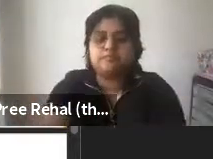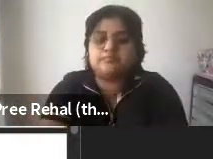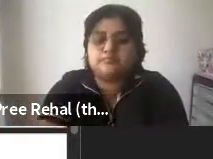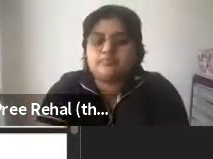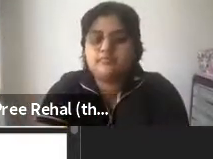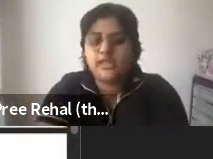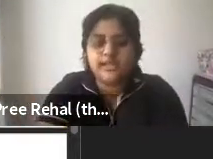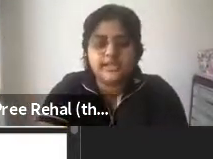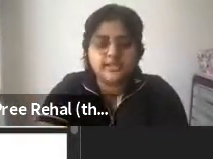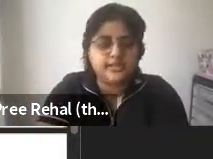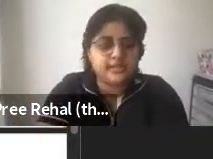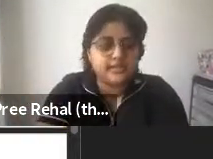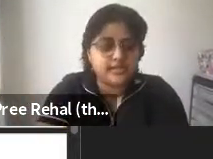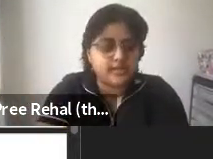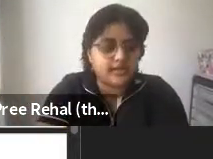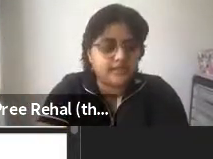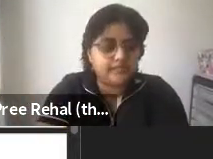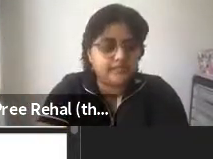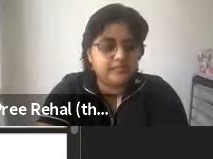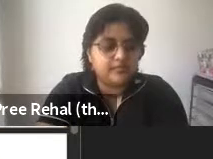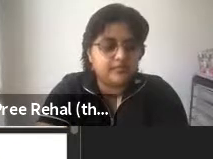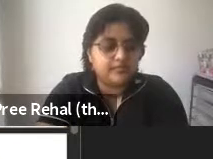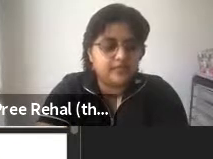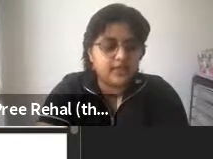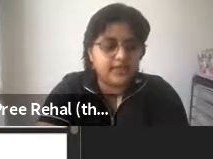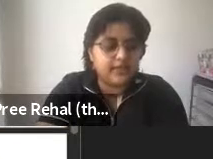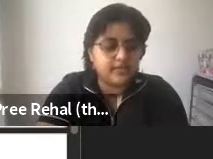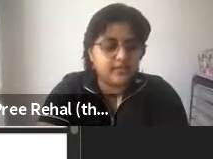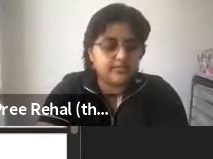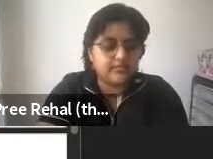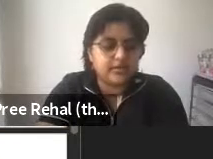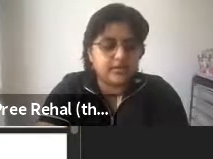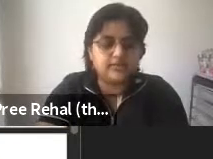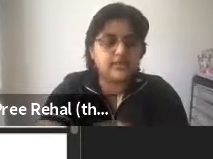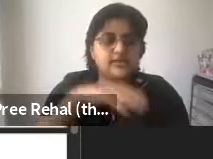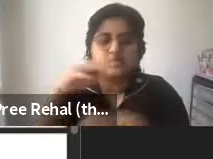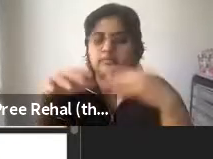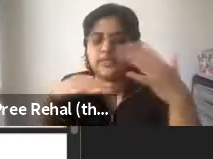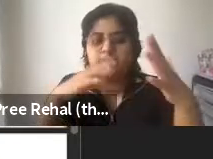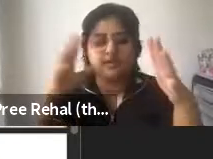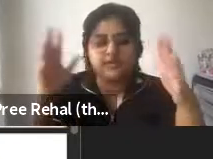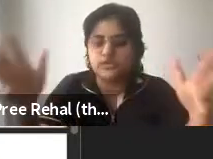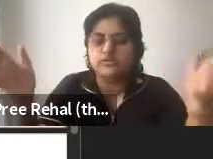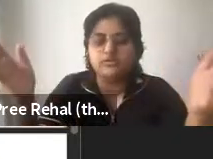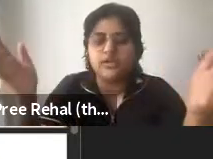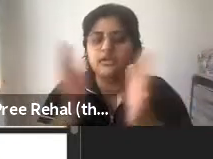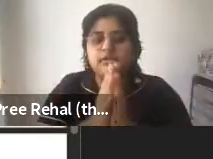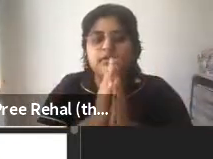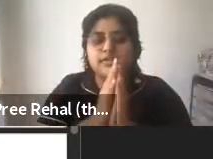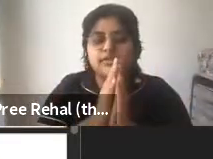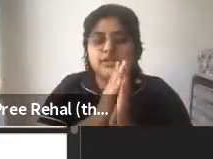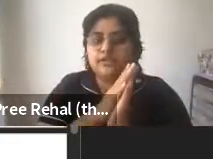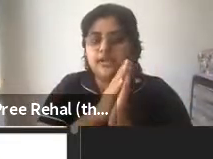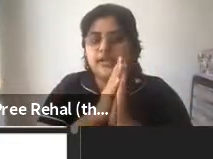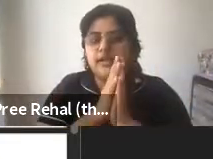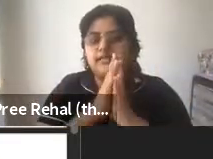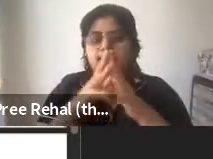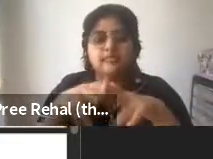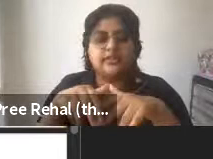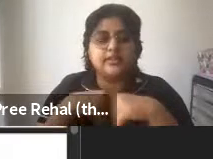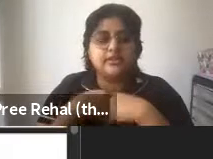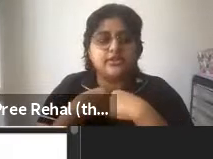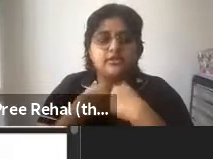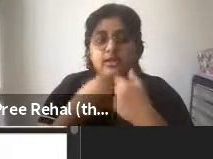role. And I ended up kind of like stumbling into going into an